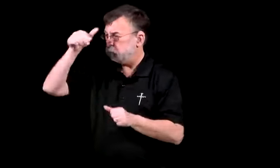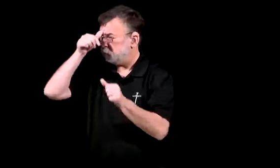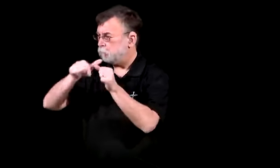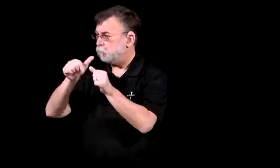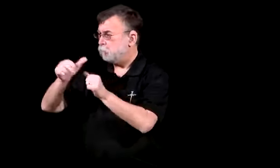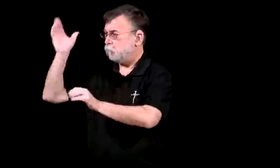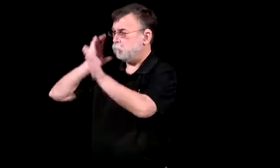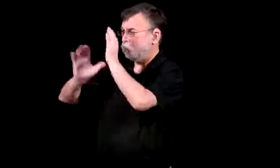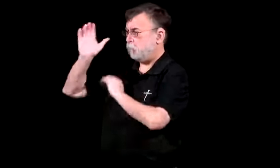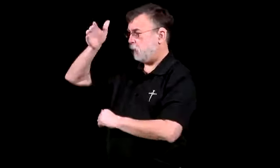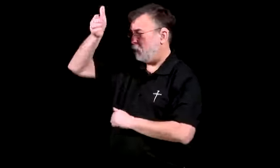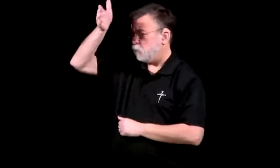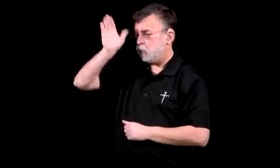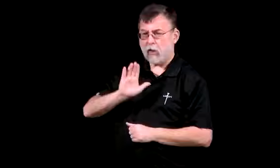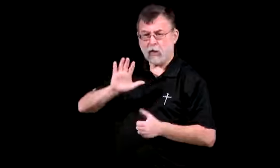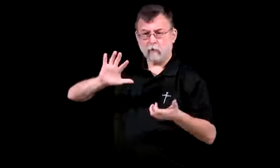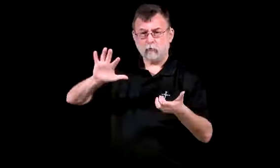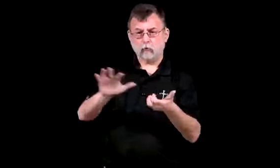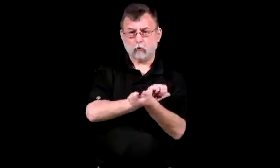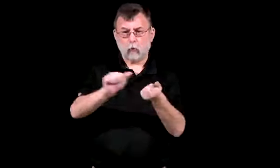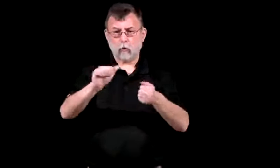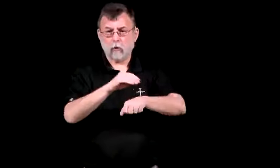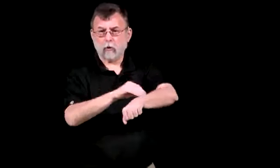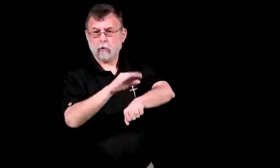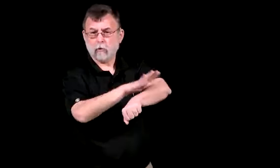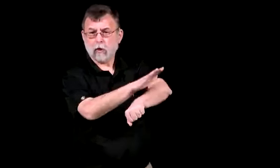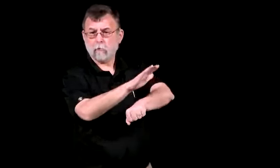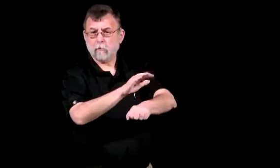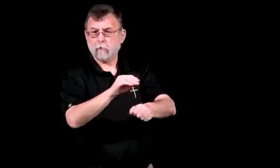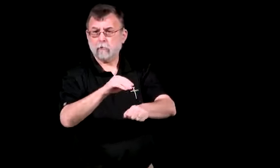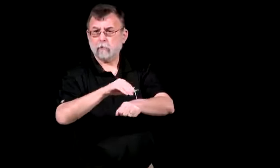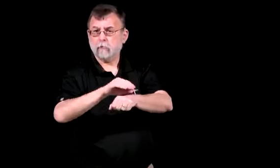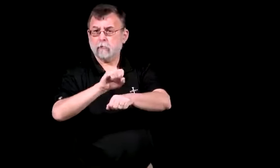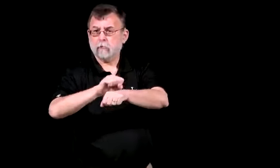that it shows God being for us.